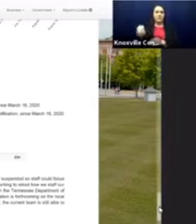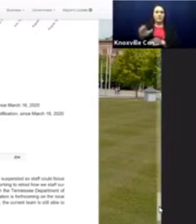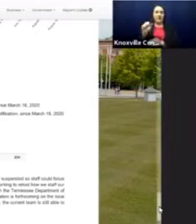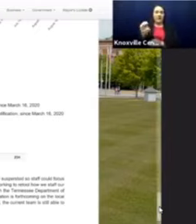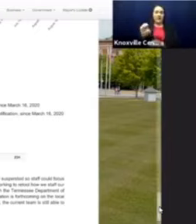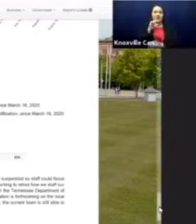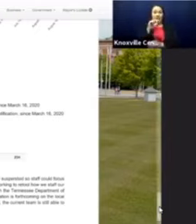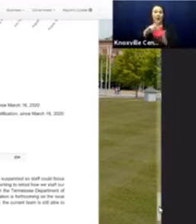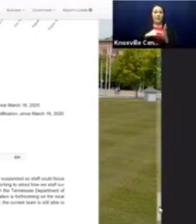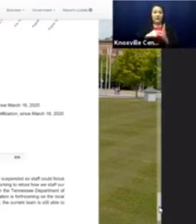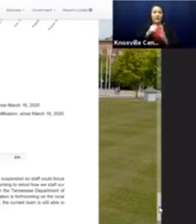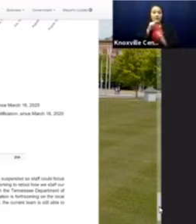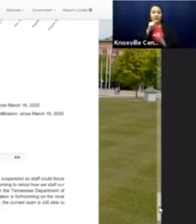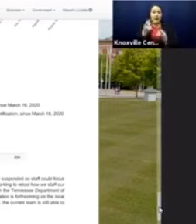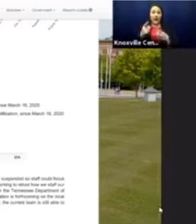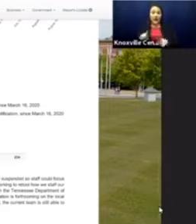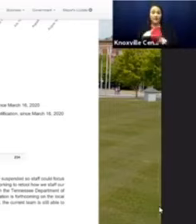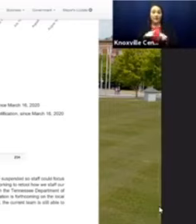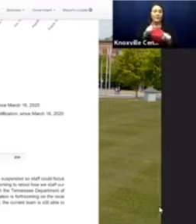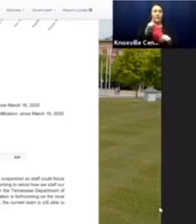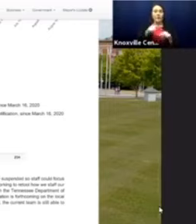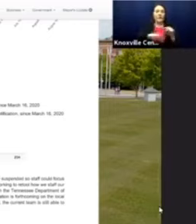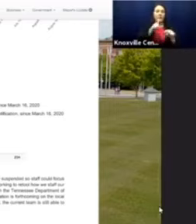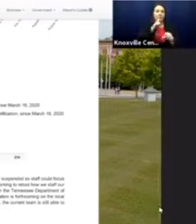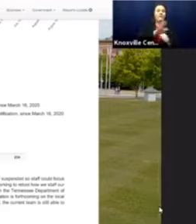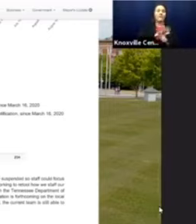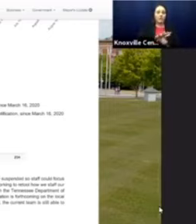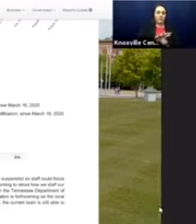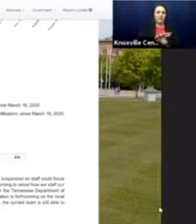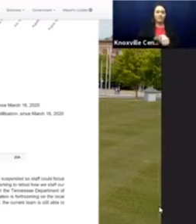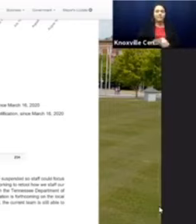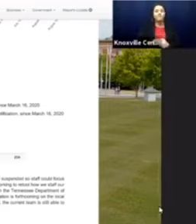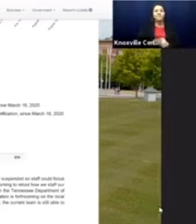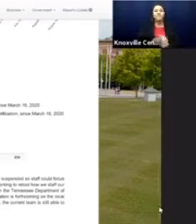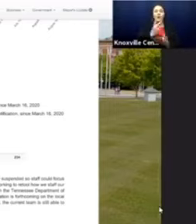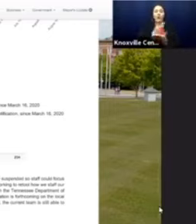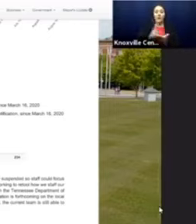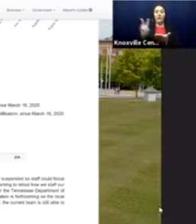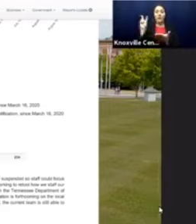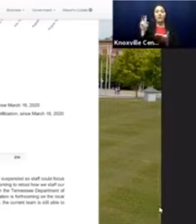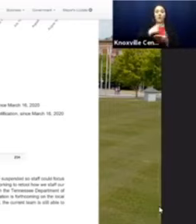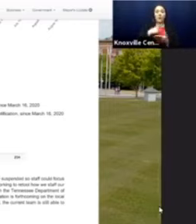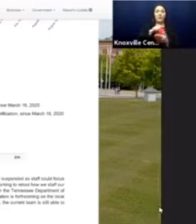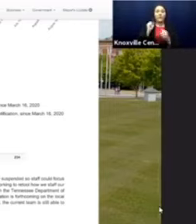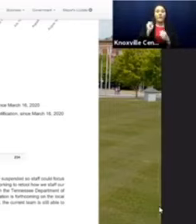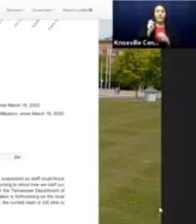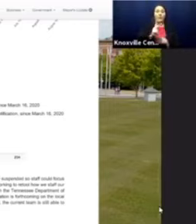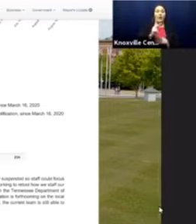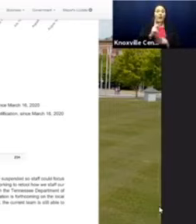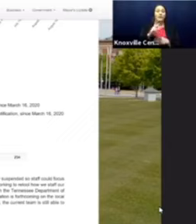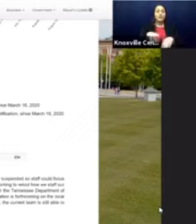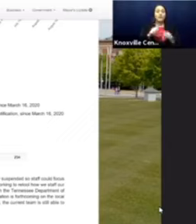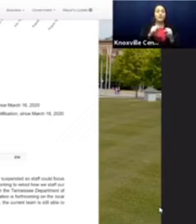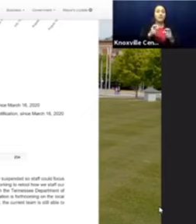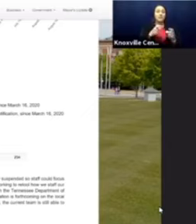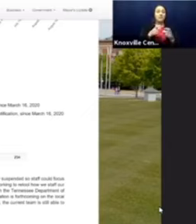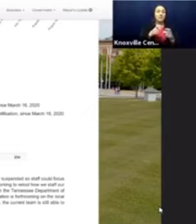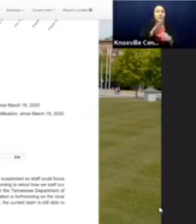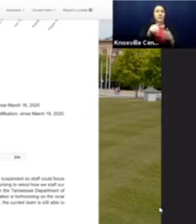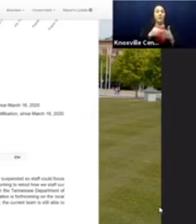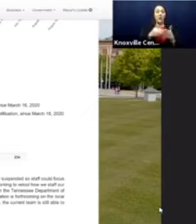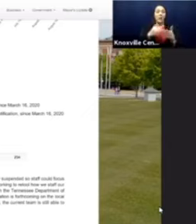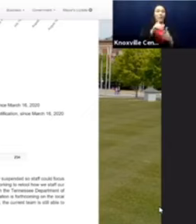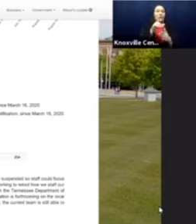it just means we couldn't confirm it. As of 2 weeks ago, we have since returned to taking over all of the case investigation